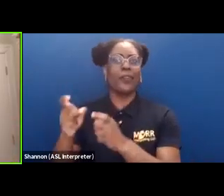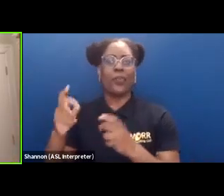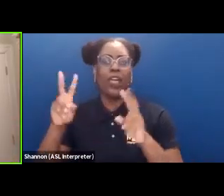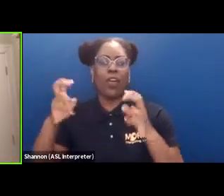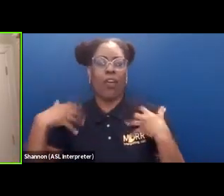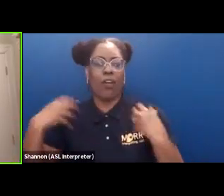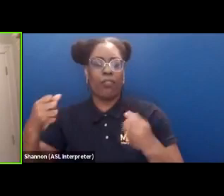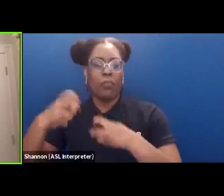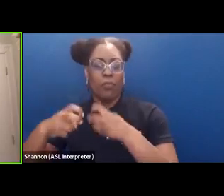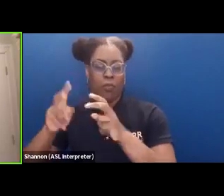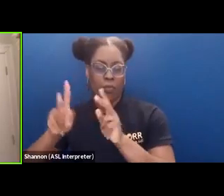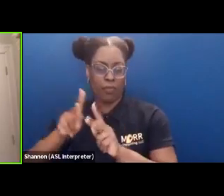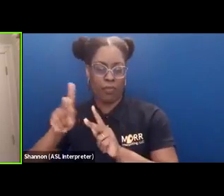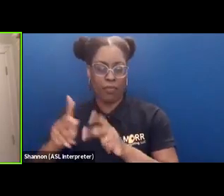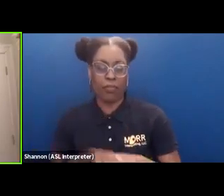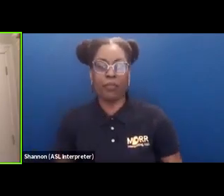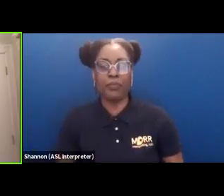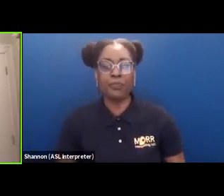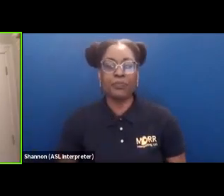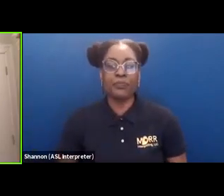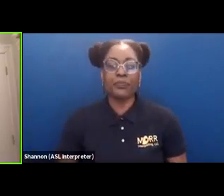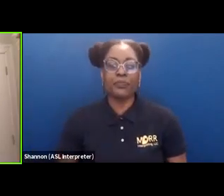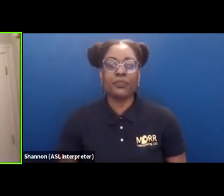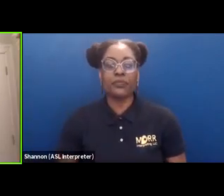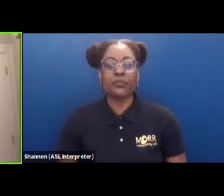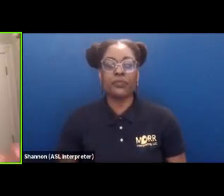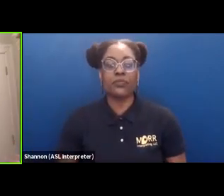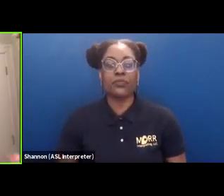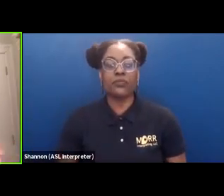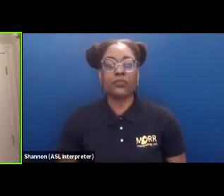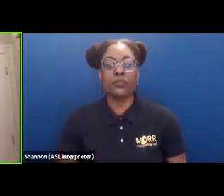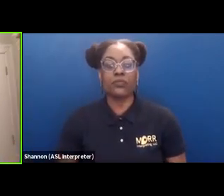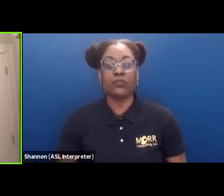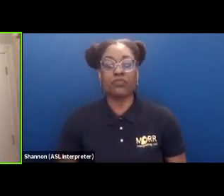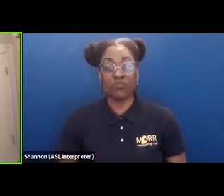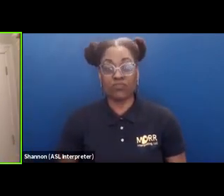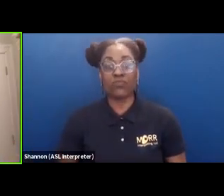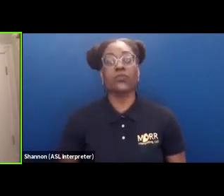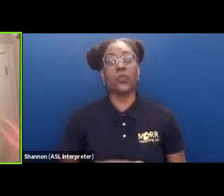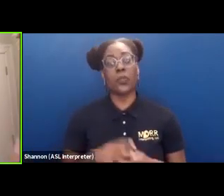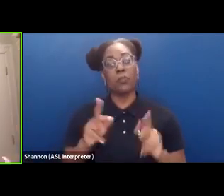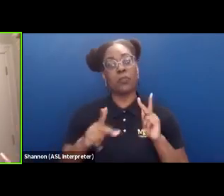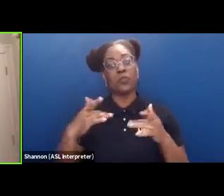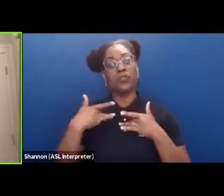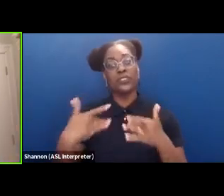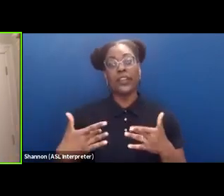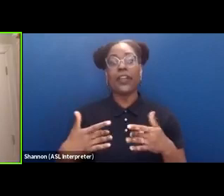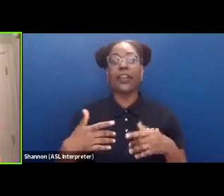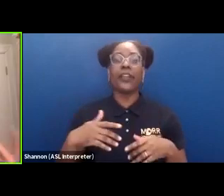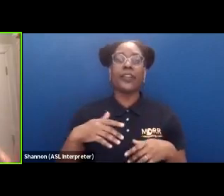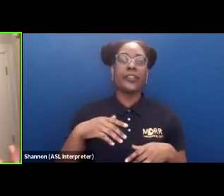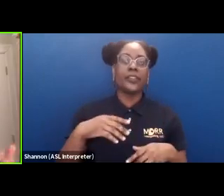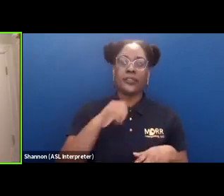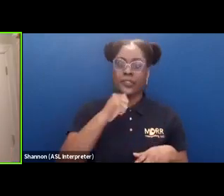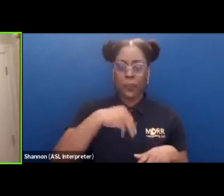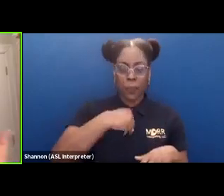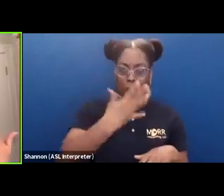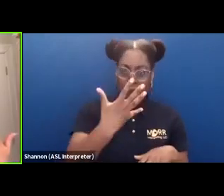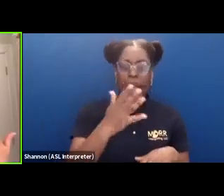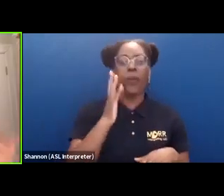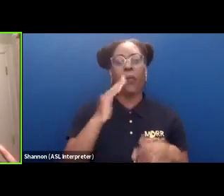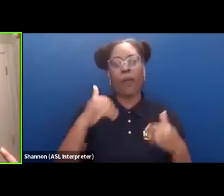the people who are considered greatest at risk are people who also have racialized diseases. We know that diabetes,